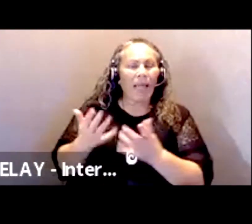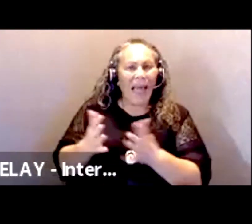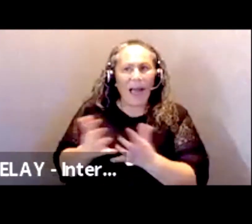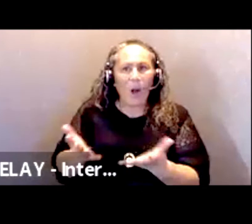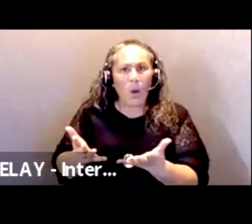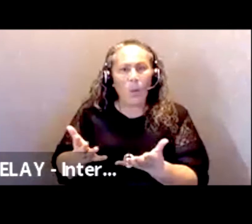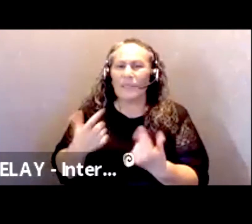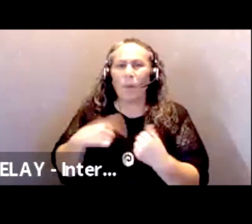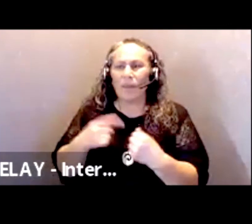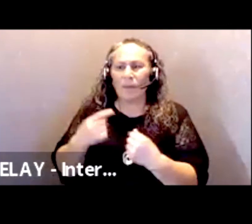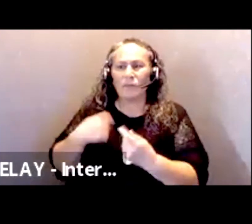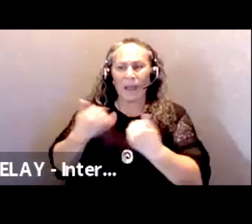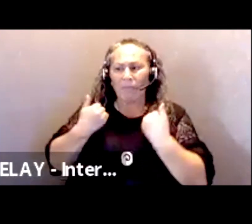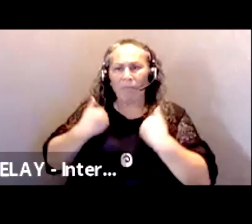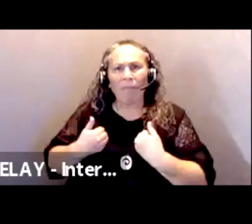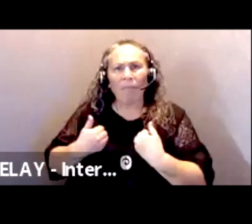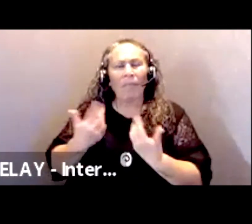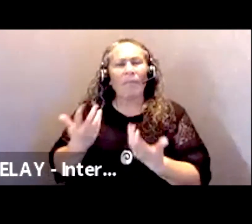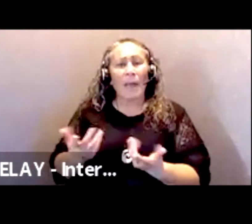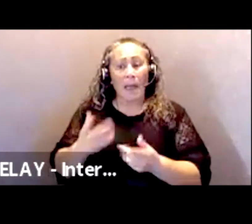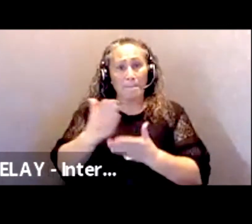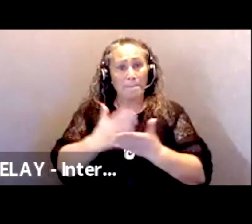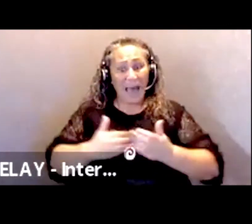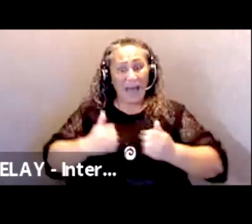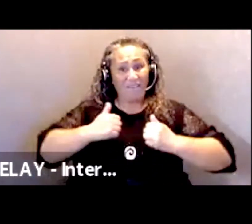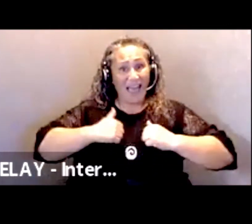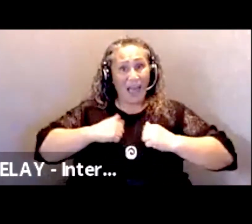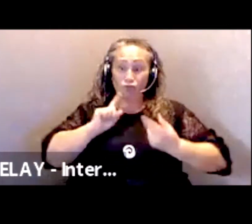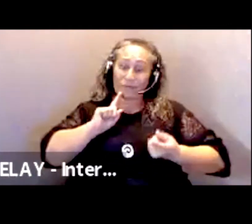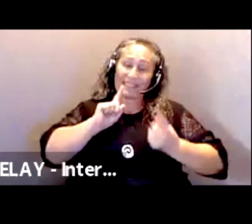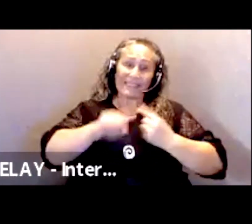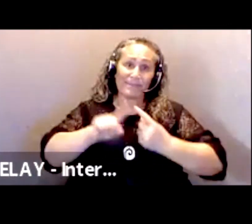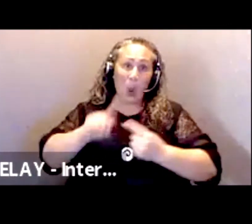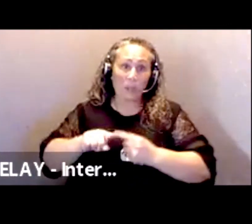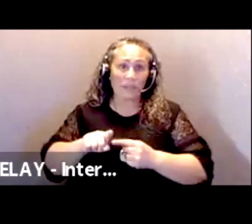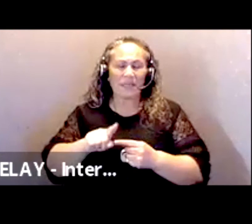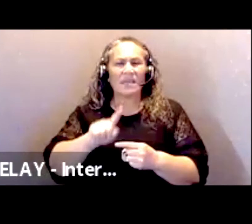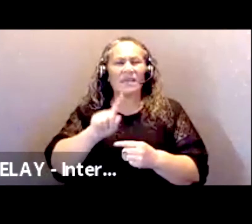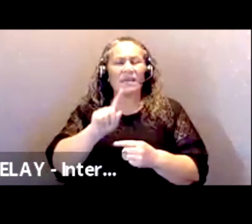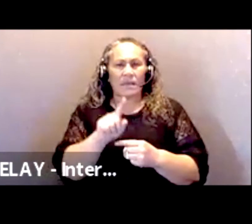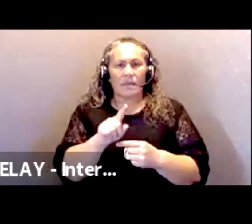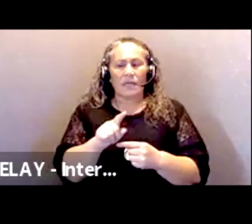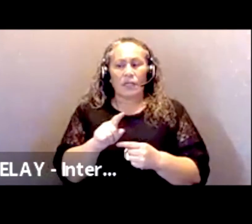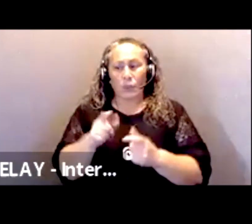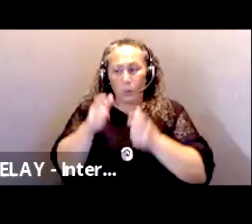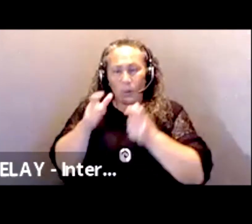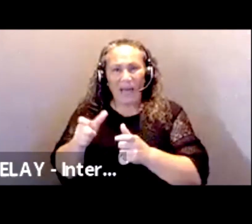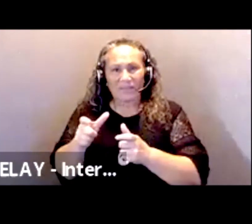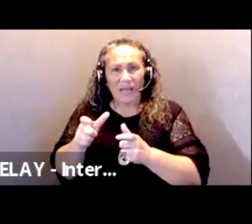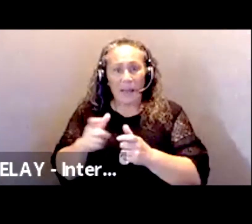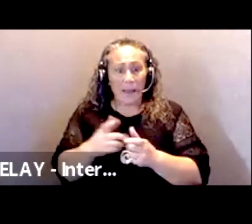unwellness, because that's part of our response. The bad side to it is that we're creating